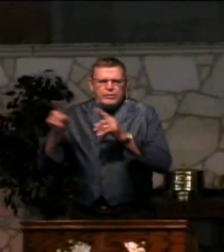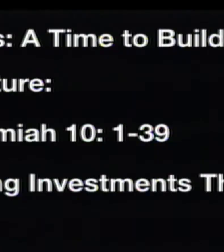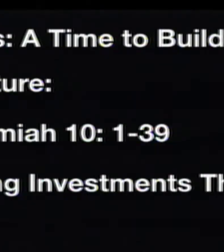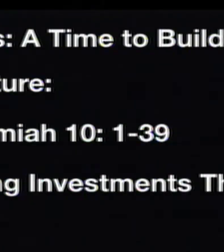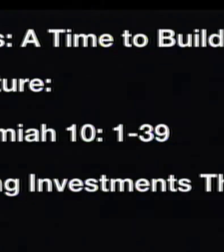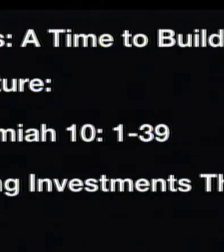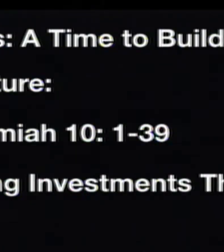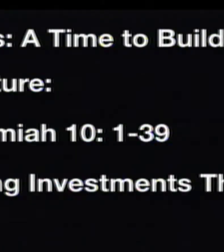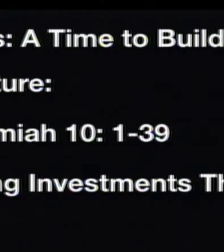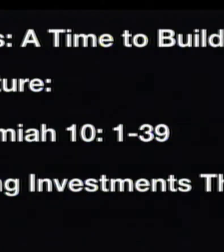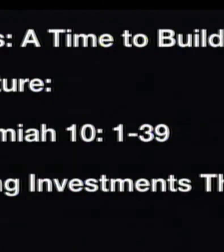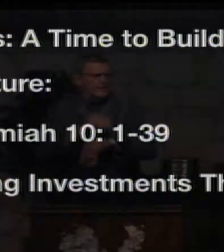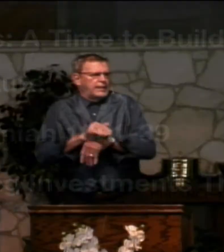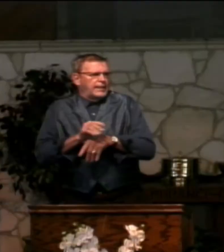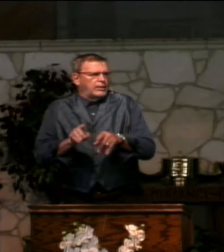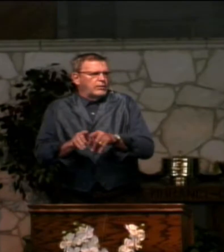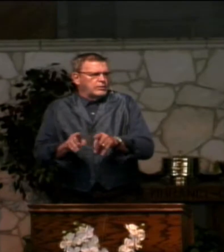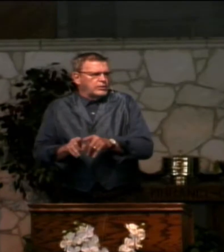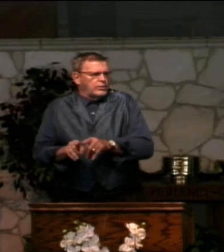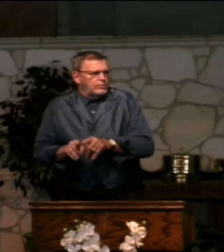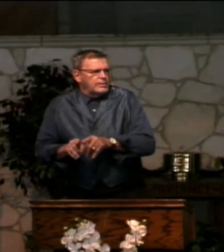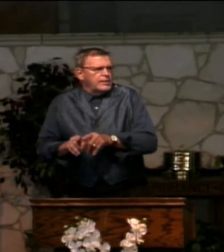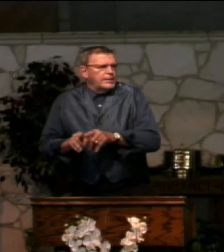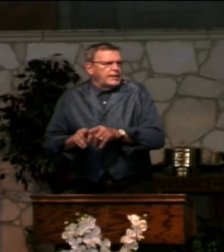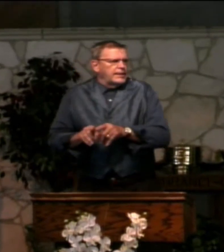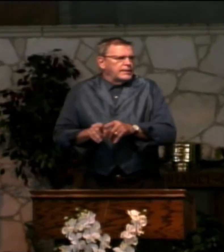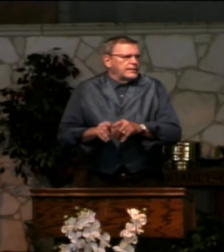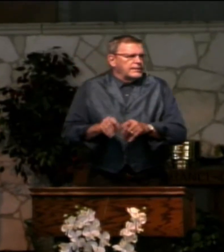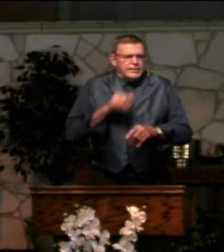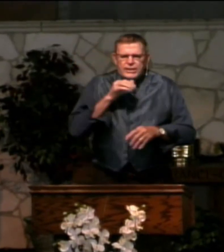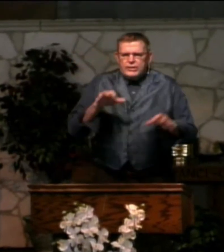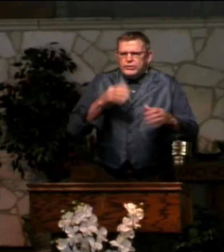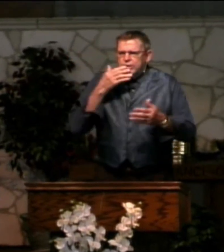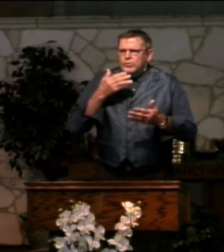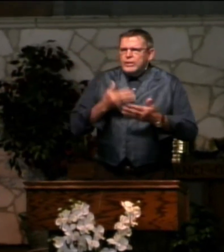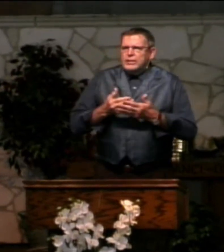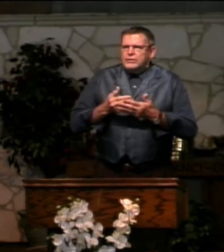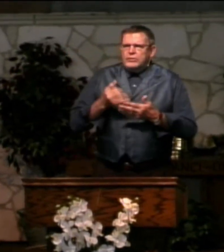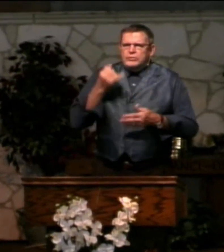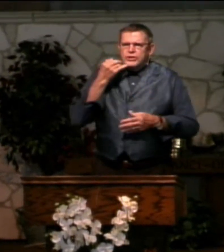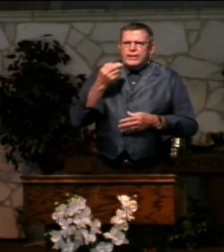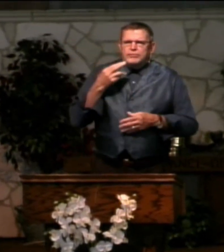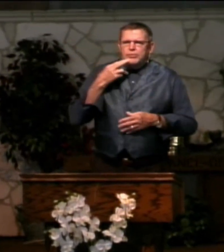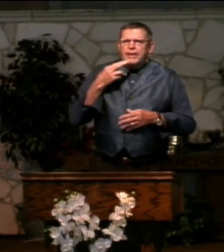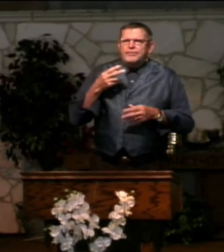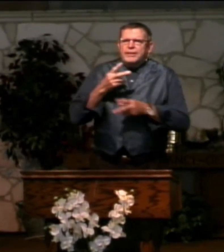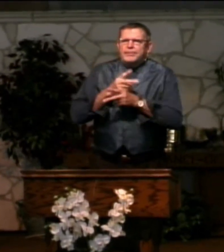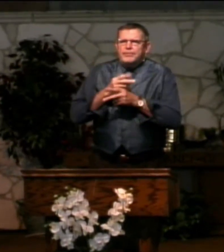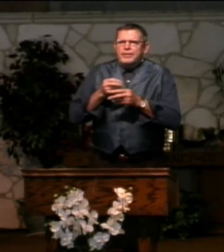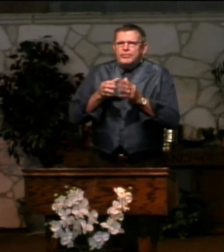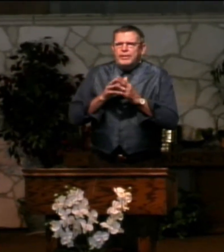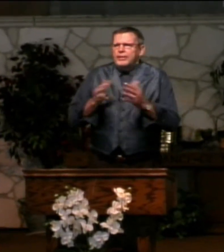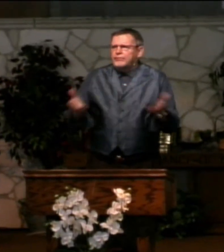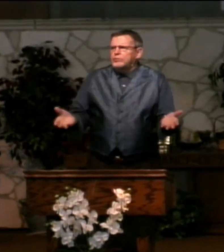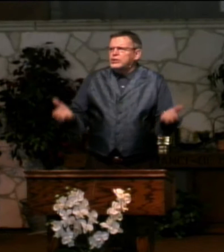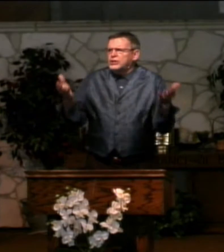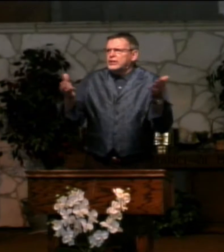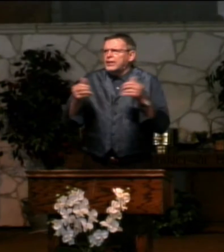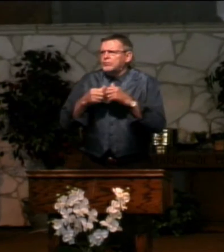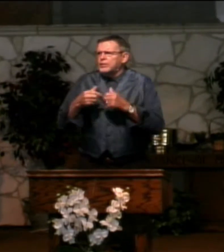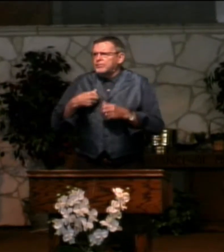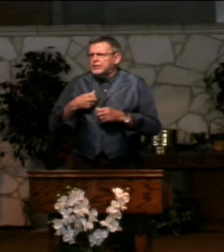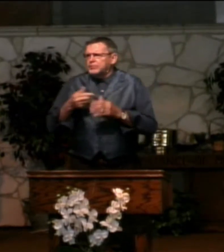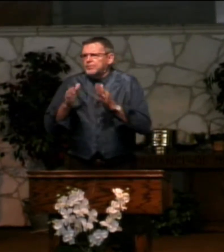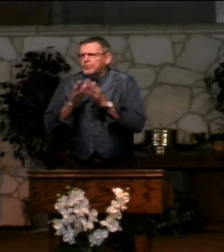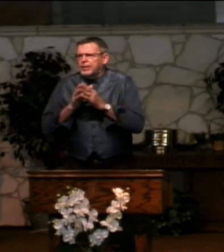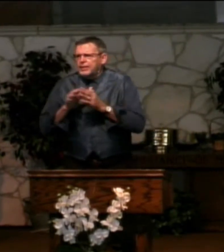had to go to the hospital last night also, and is not doing well. So James Rapp, keep him in prayer. And if you would just